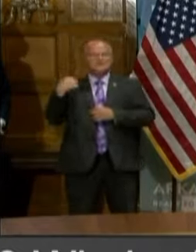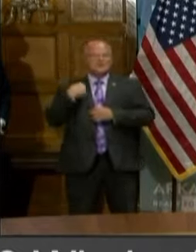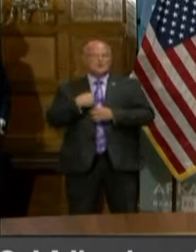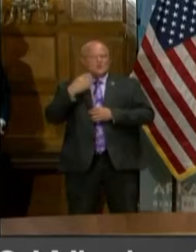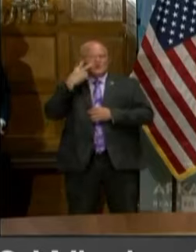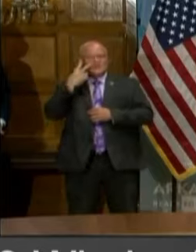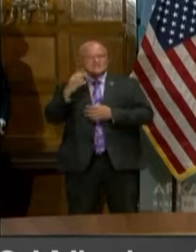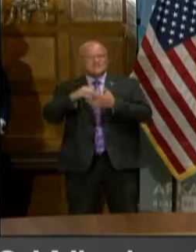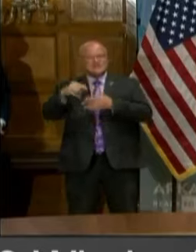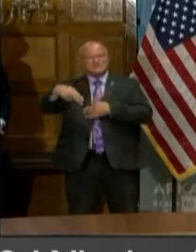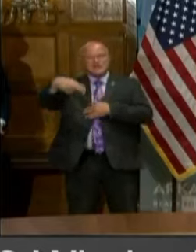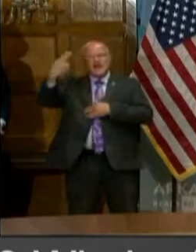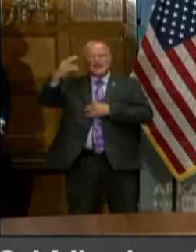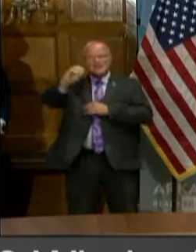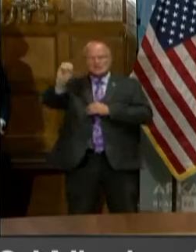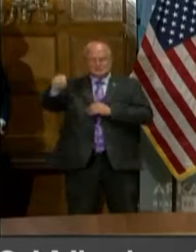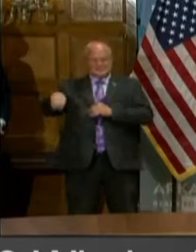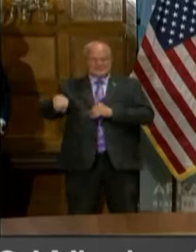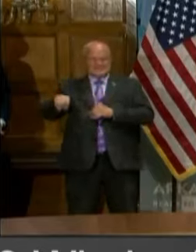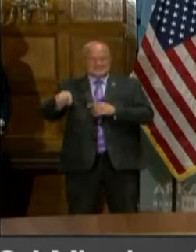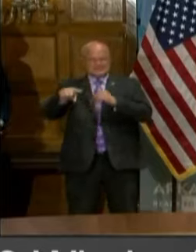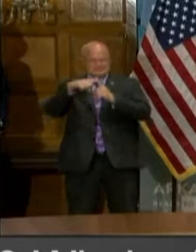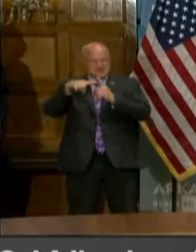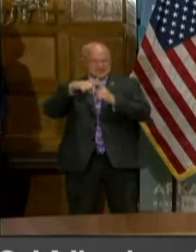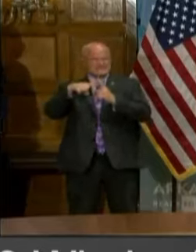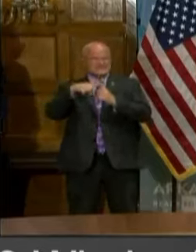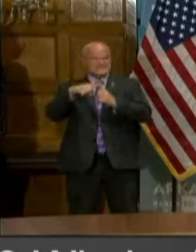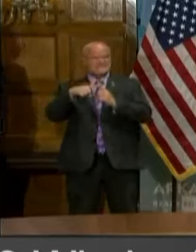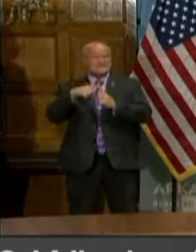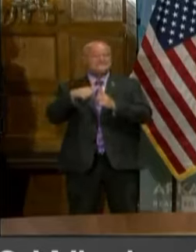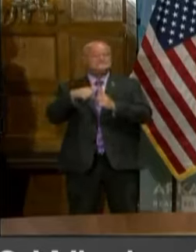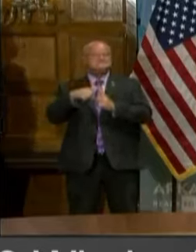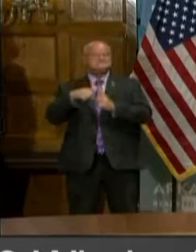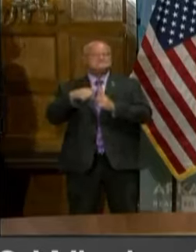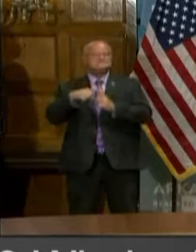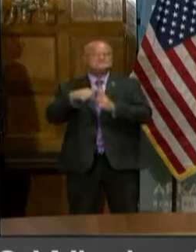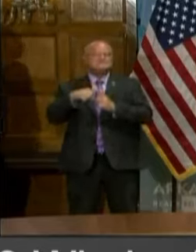those higher percentages of positivity,